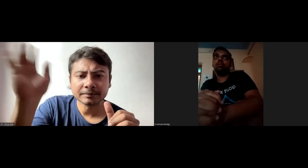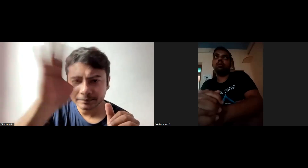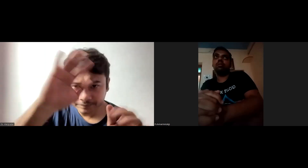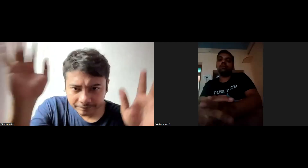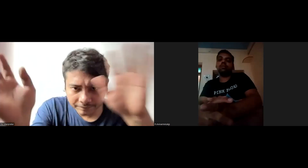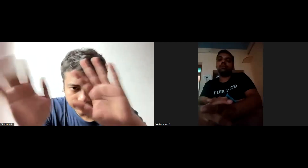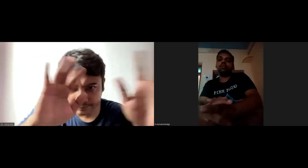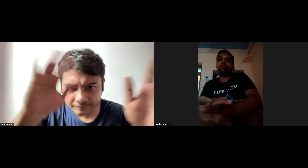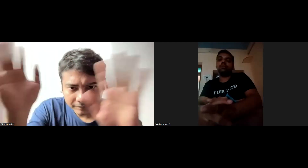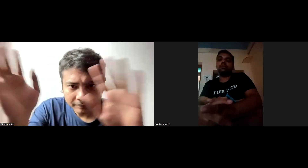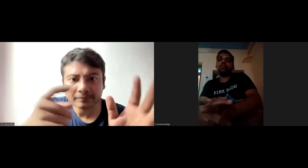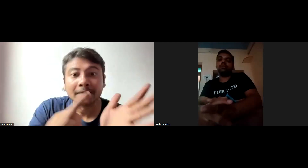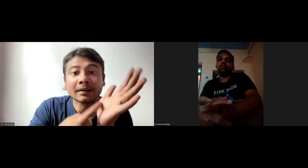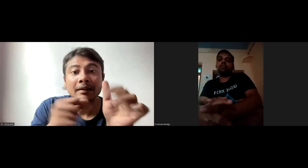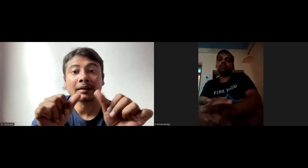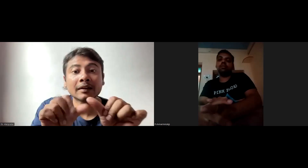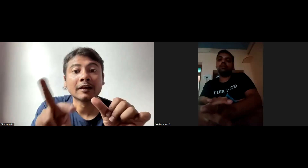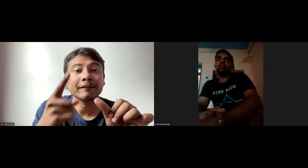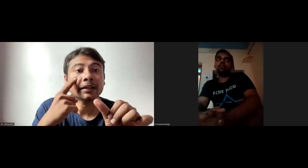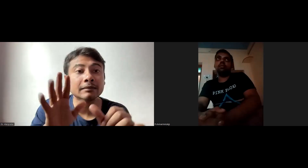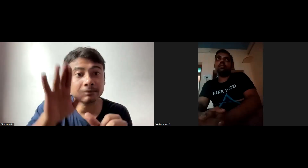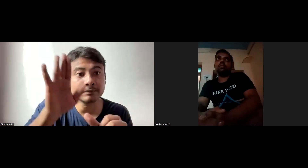should look here.